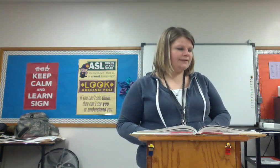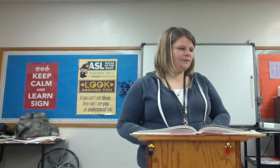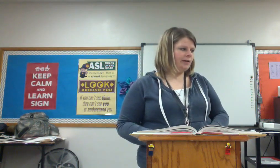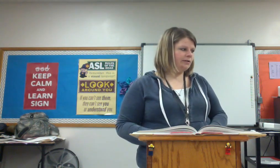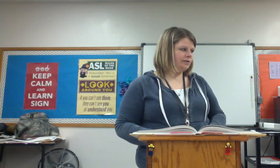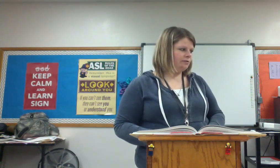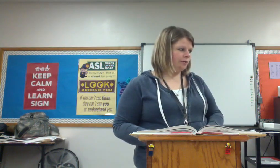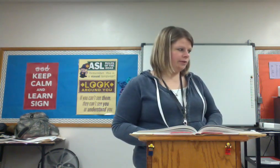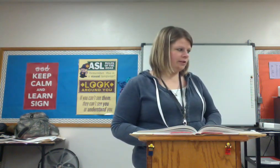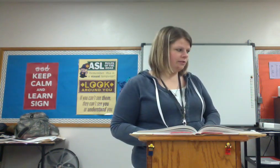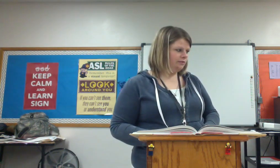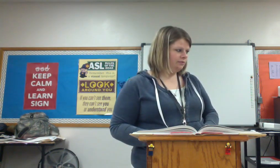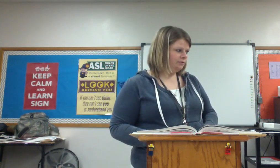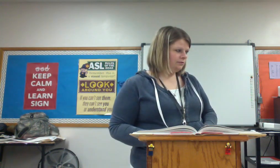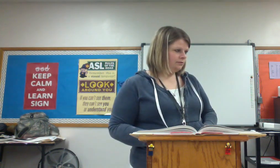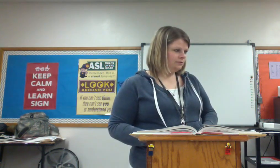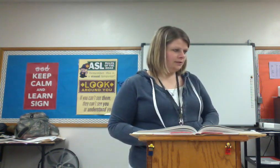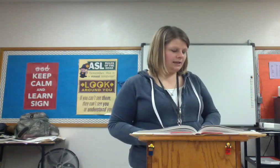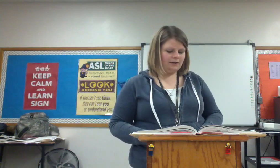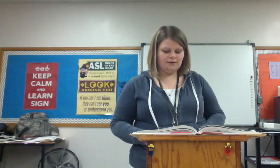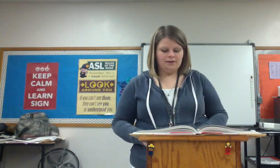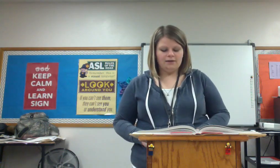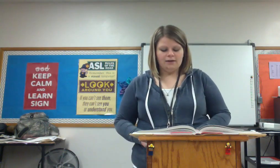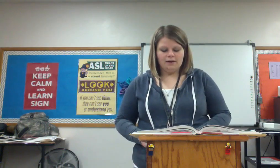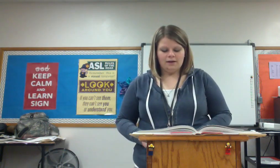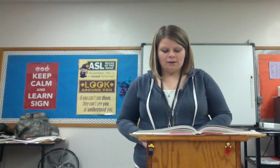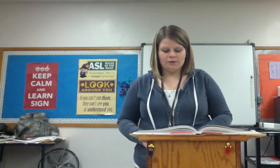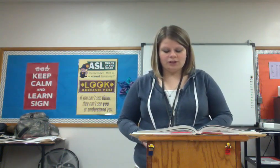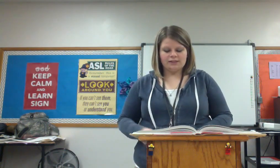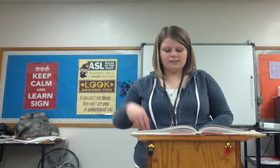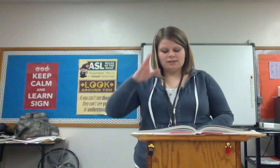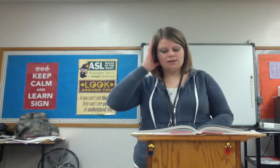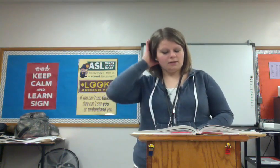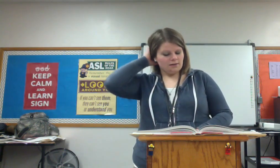different partner than you normally do. Okay? And we're just...